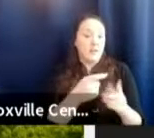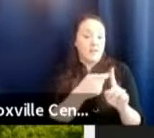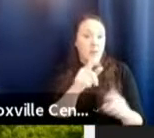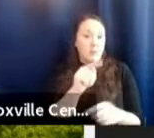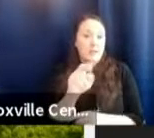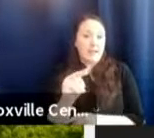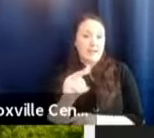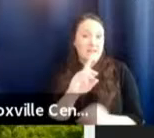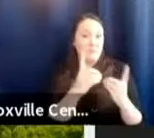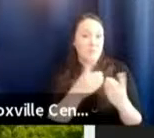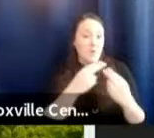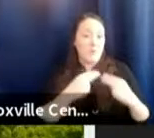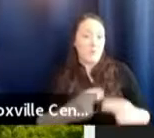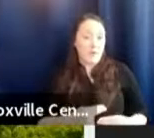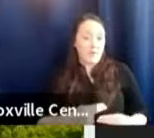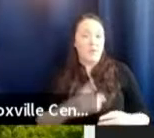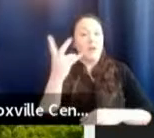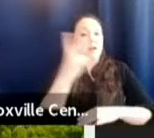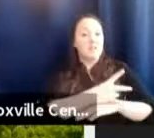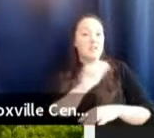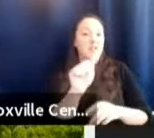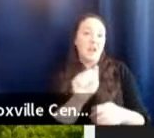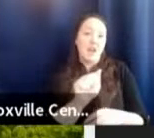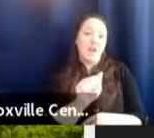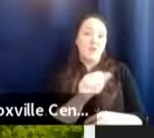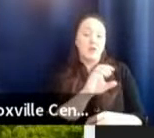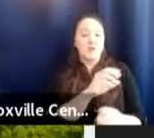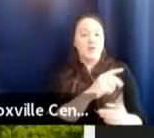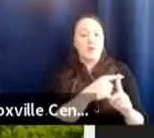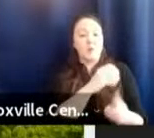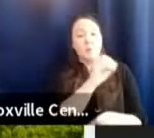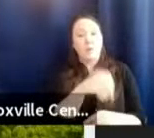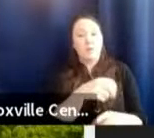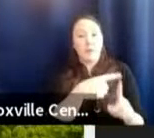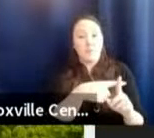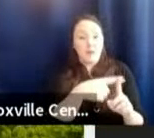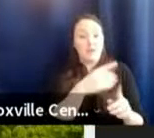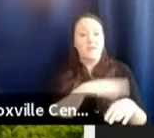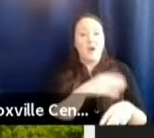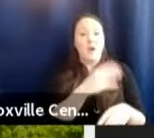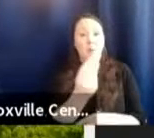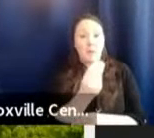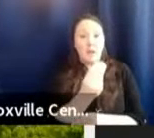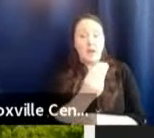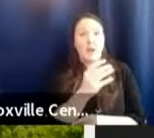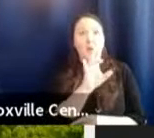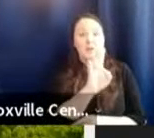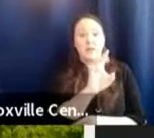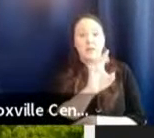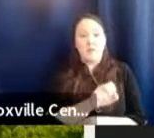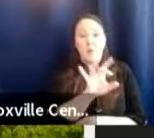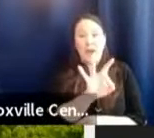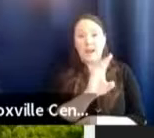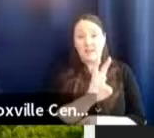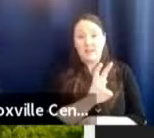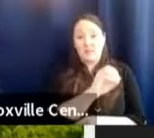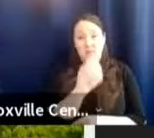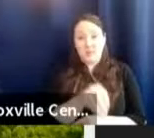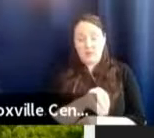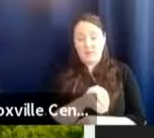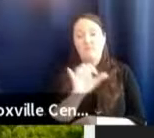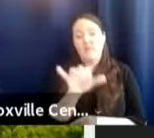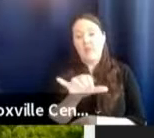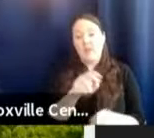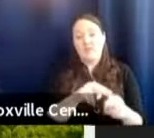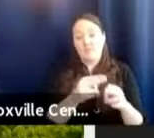of Health. The 7-day average for percent positive in Knox County on Monday was 7.86%, which is slightly down